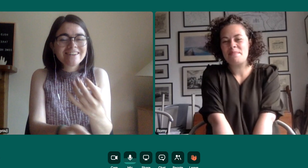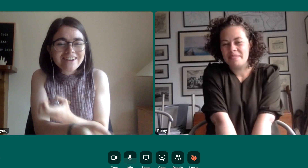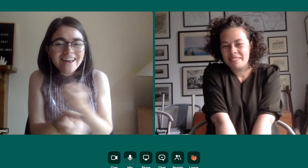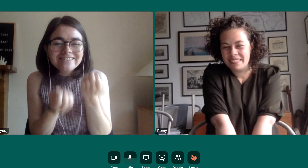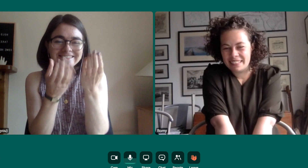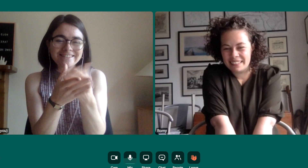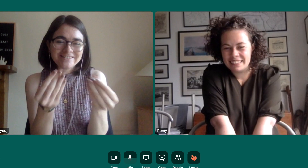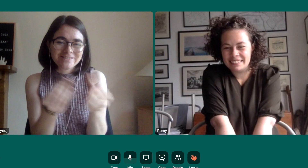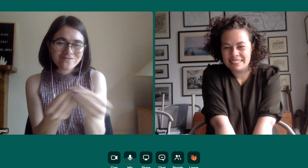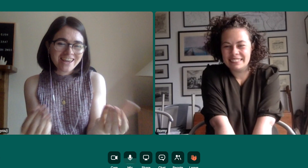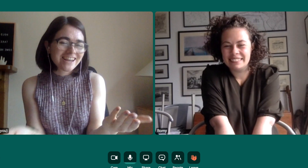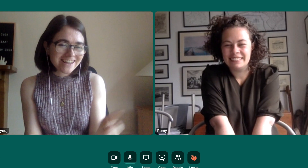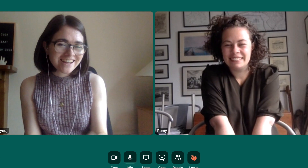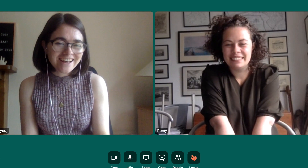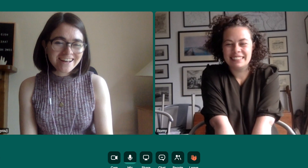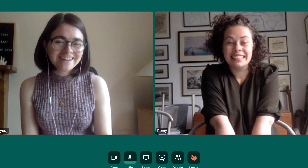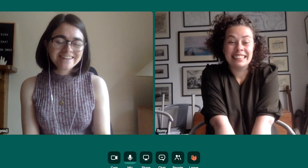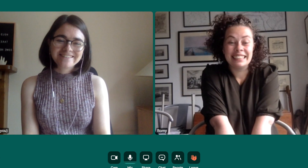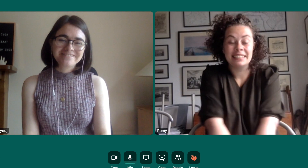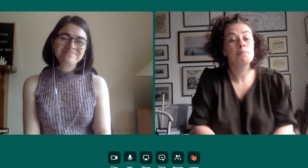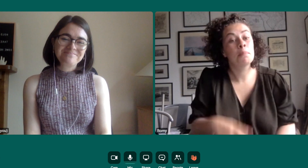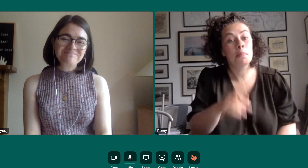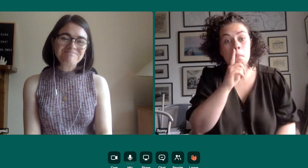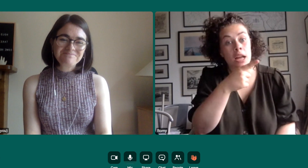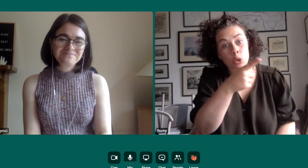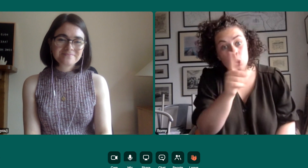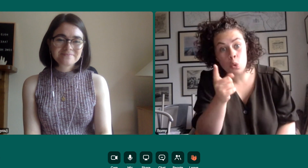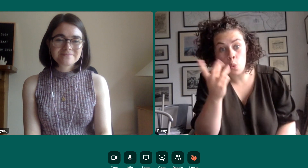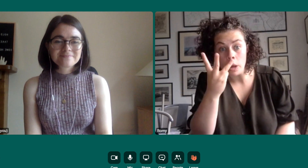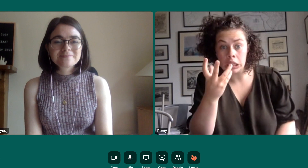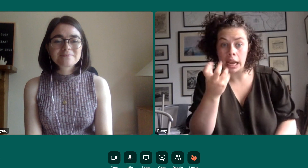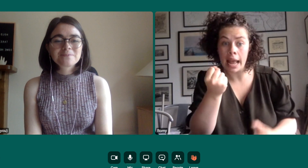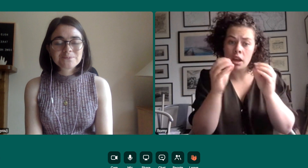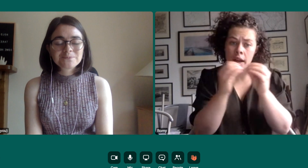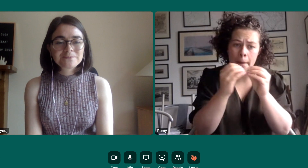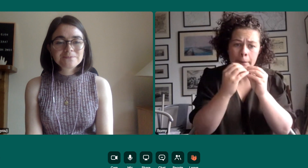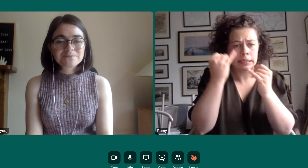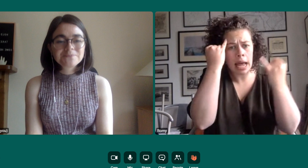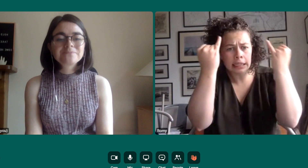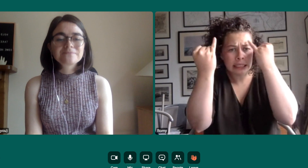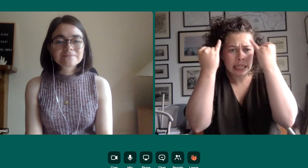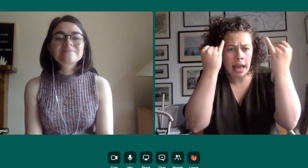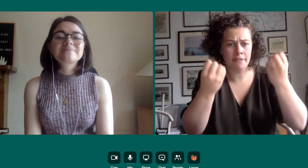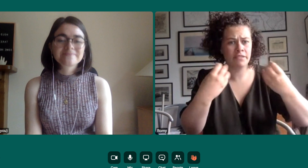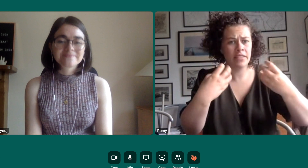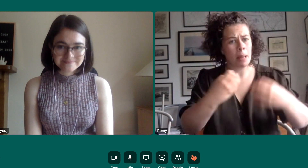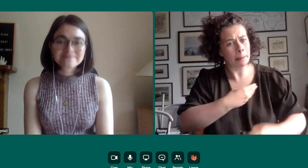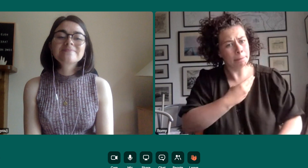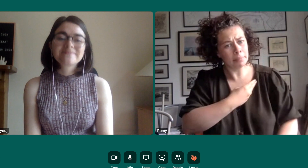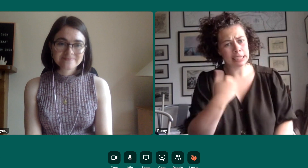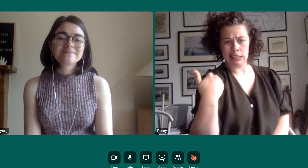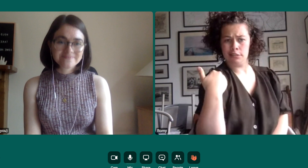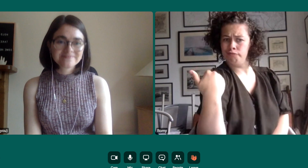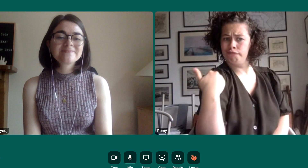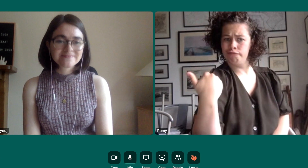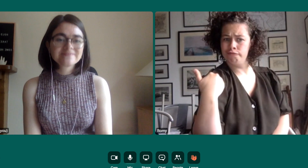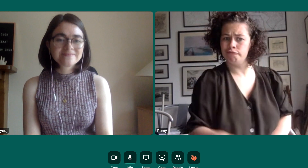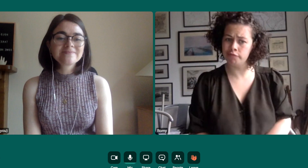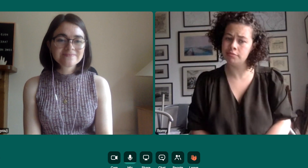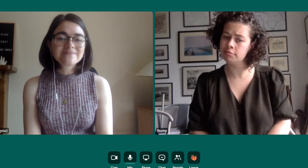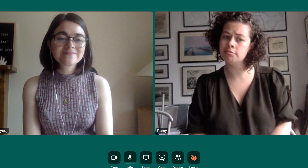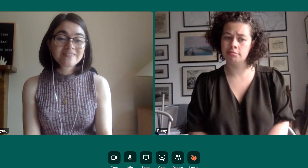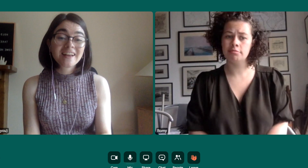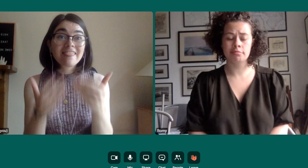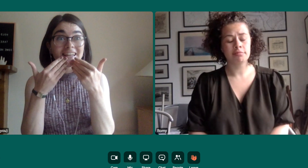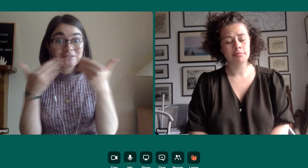any suggestions, thoughts, ideas, please feel free to reach out to us. And thank you so much ideas and feedback to everyone who's already got in